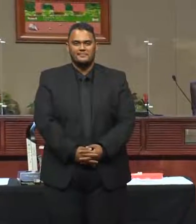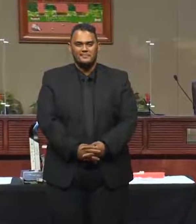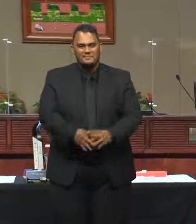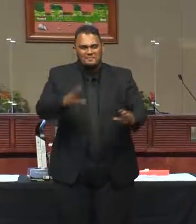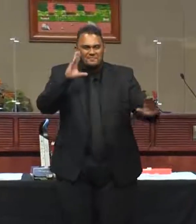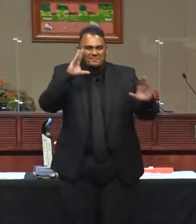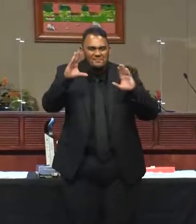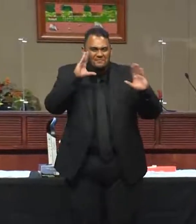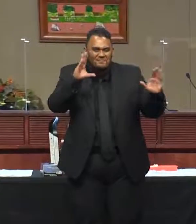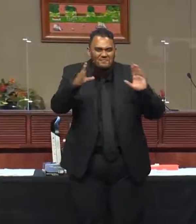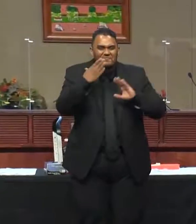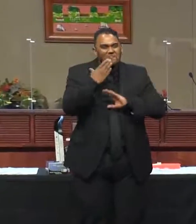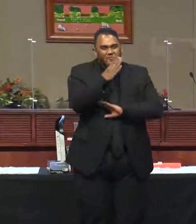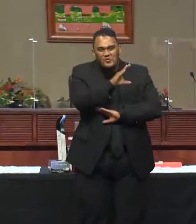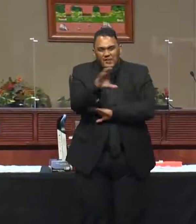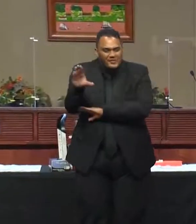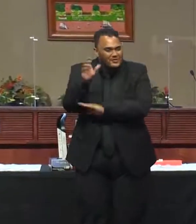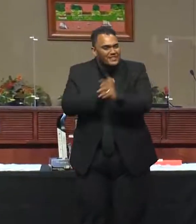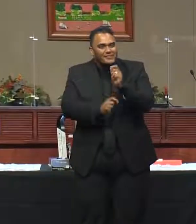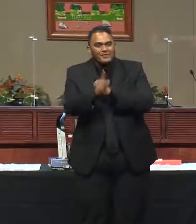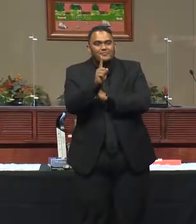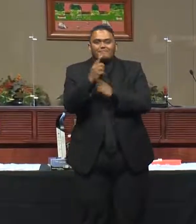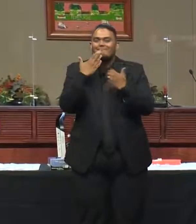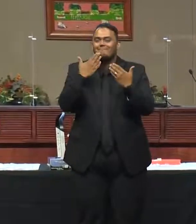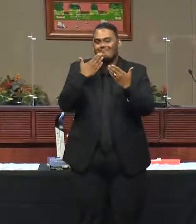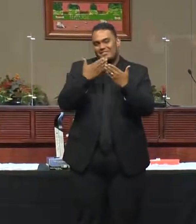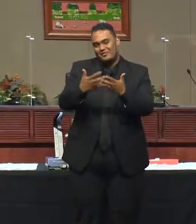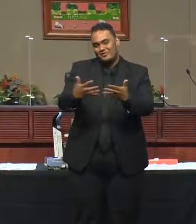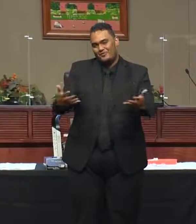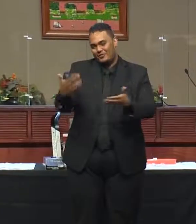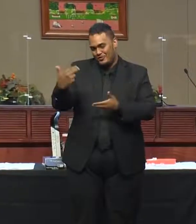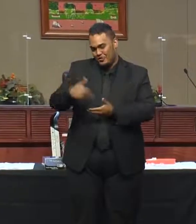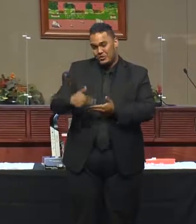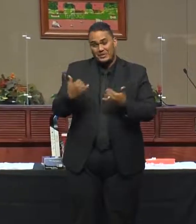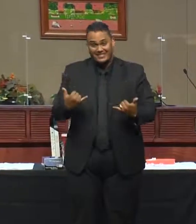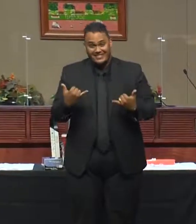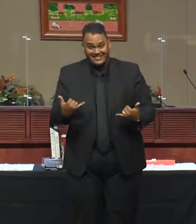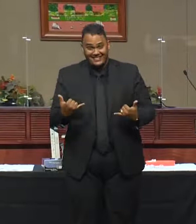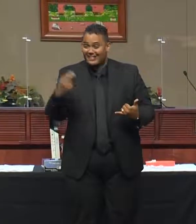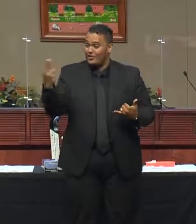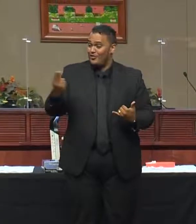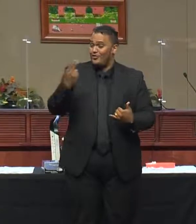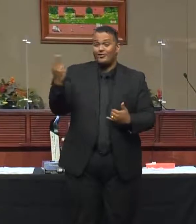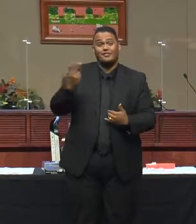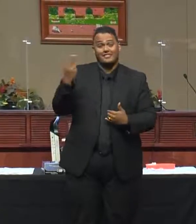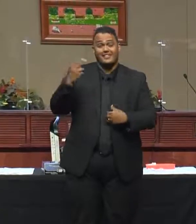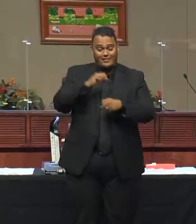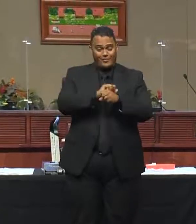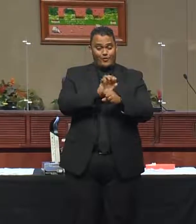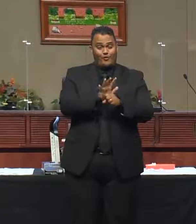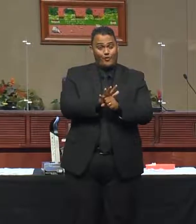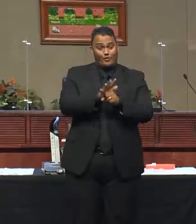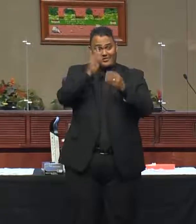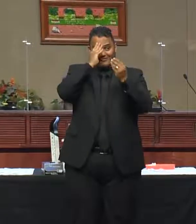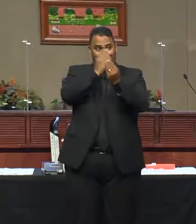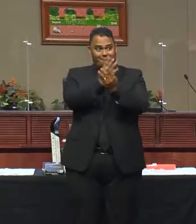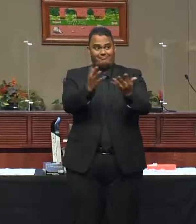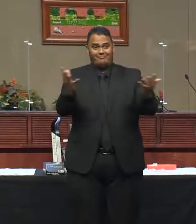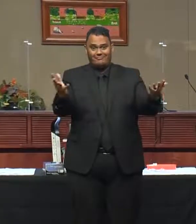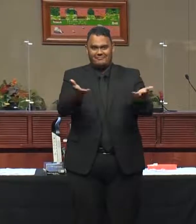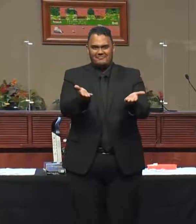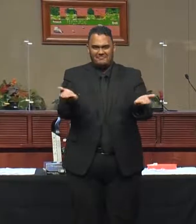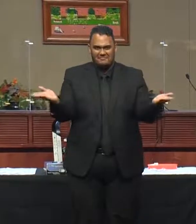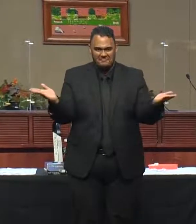And good afternoon, everyone. Thanks so much for joining us on this Thursday's COVID-19 press briefing. Today, Orange County Mayor Jerry L. Demings will